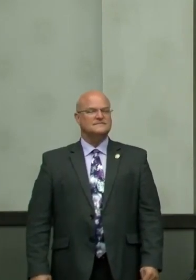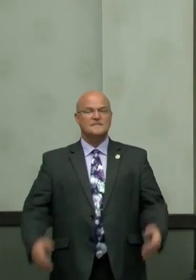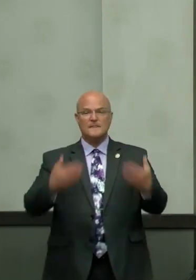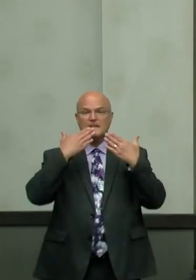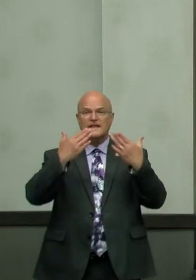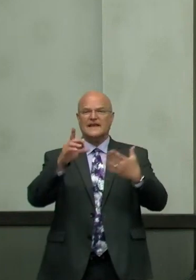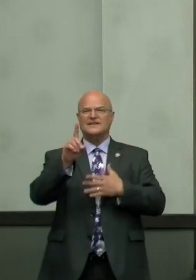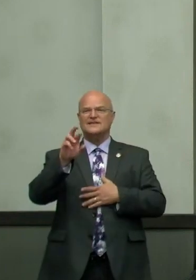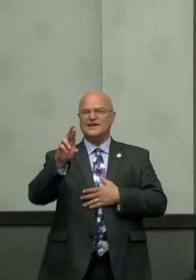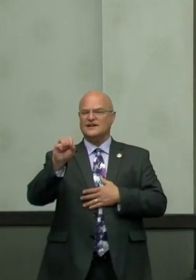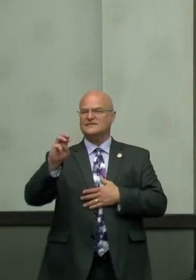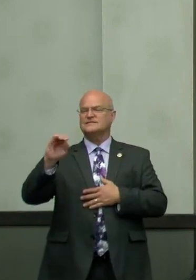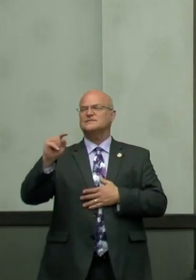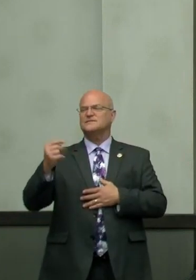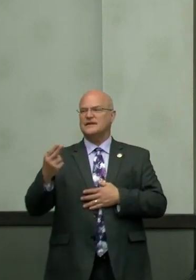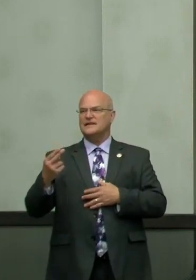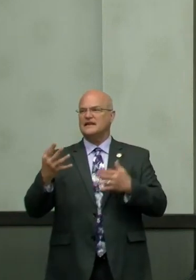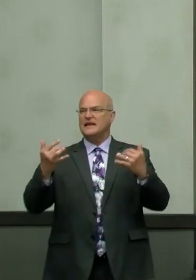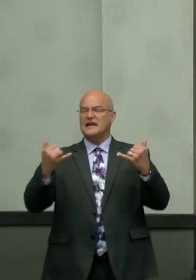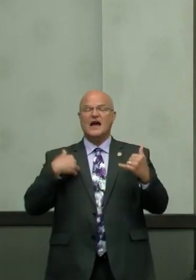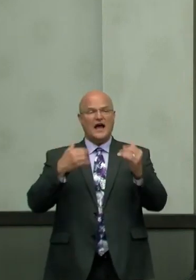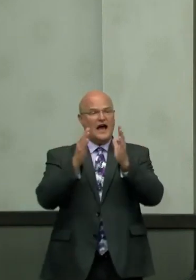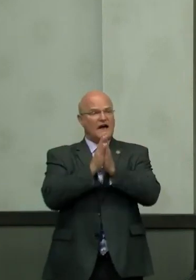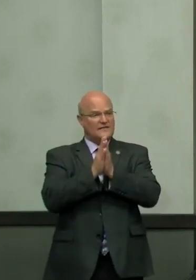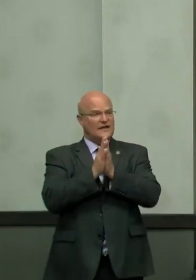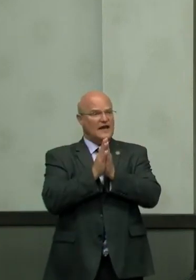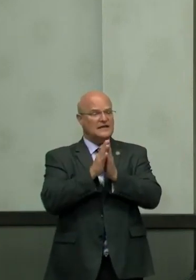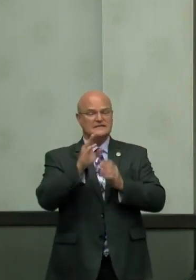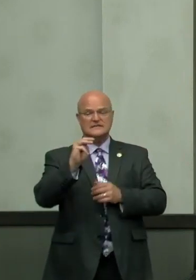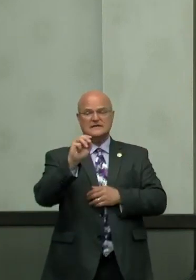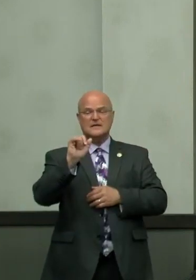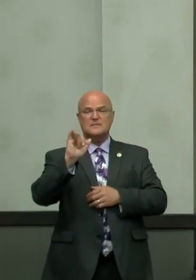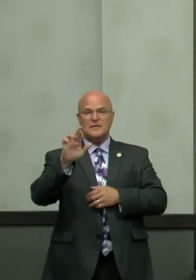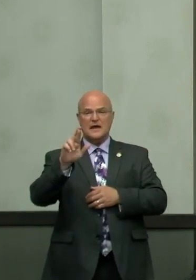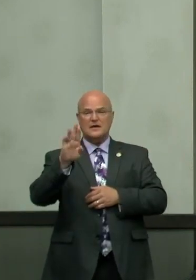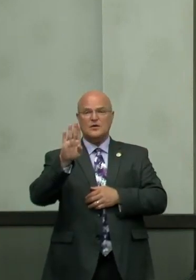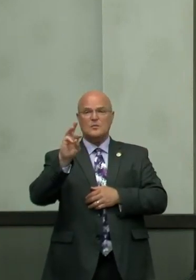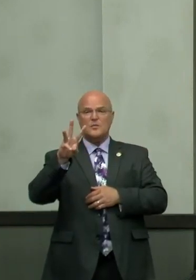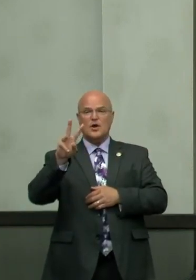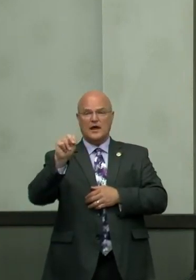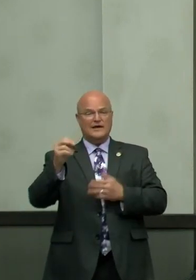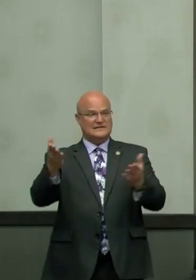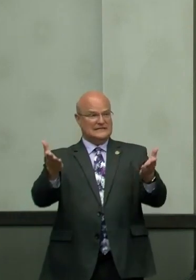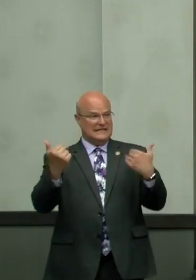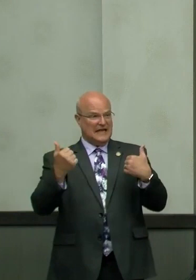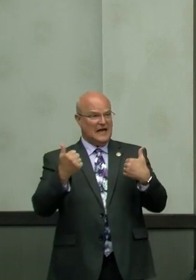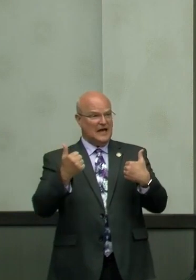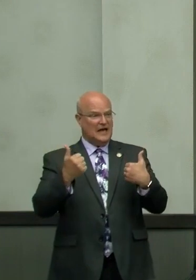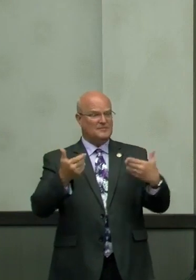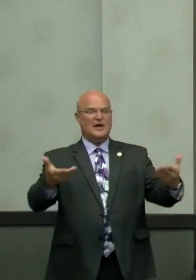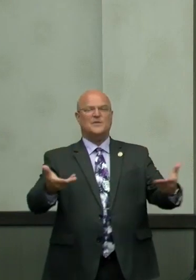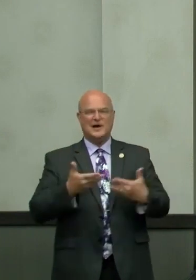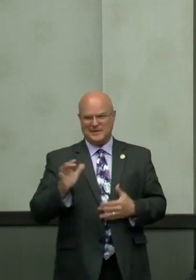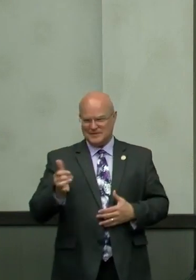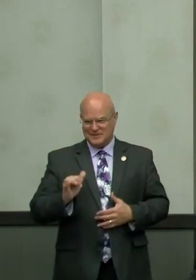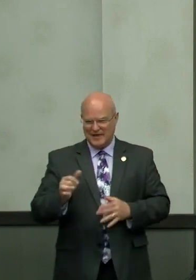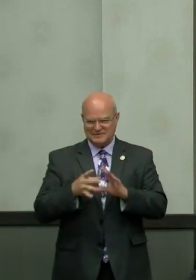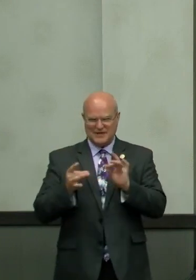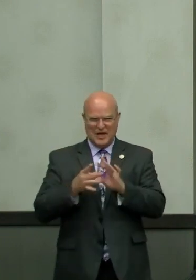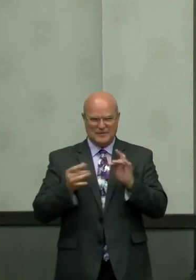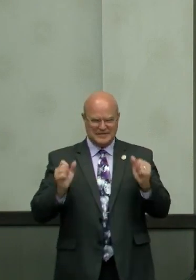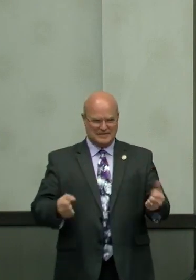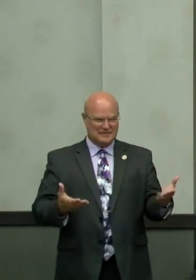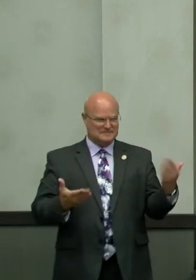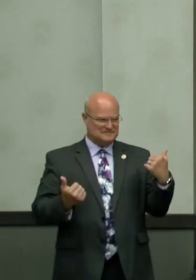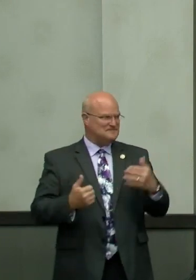Thank you, Dr. Smith. And then I've asked Mayor Brown to come and to extend a welcome as well to make a comment.